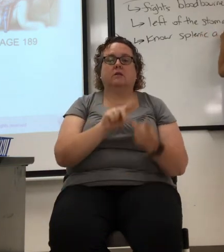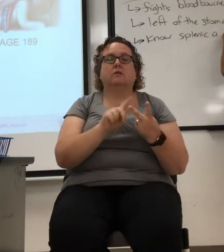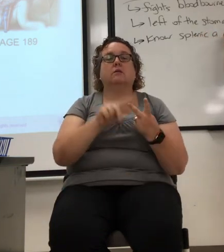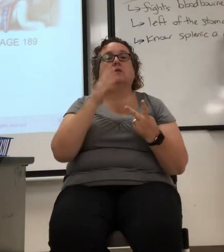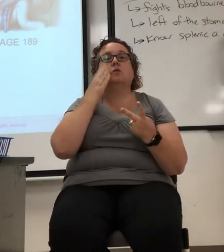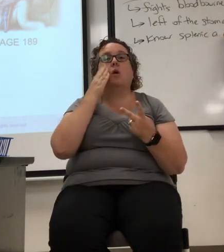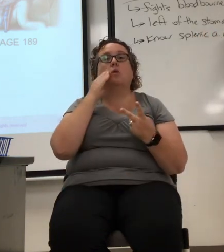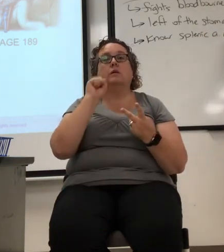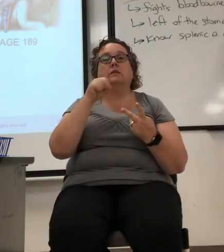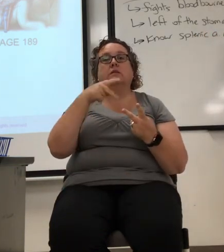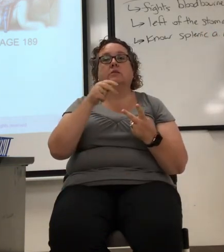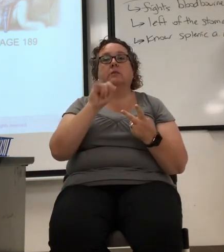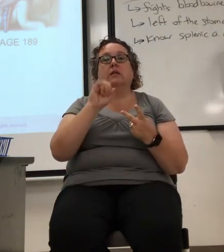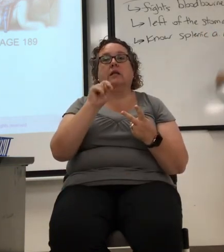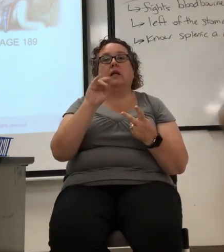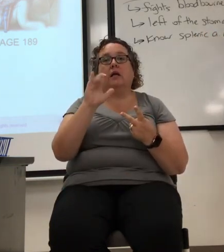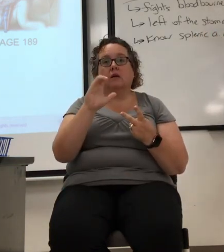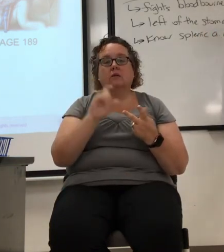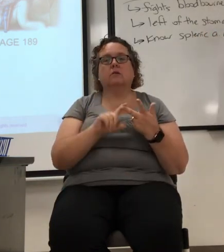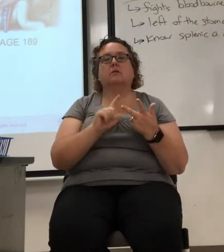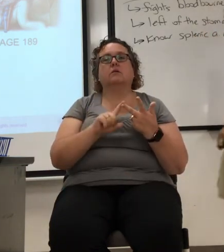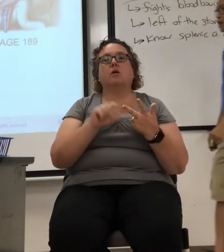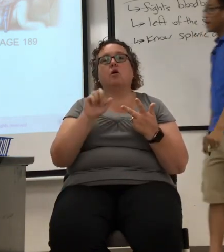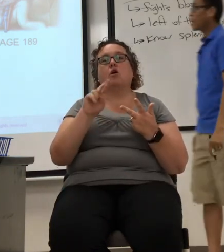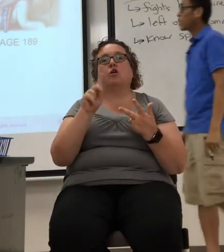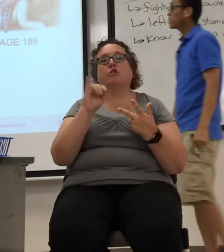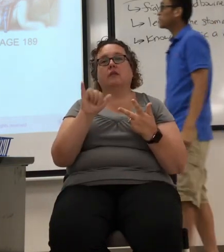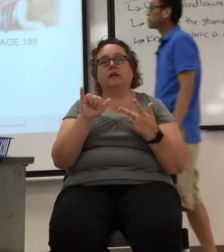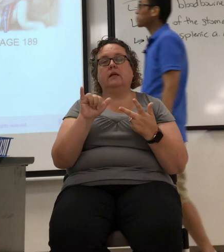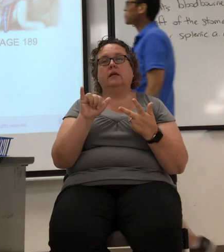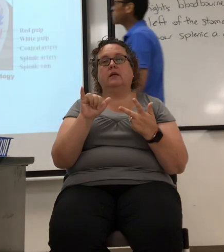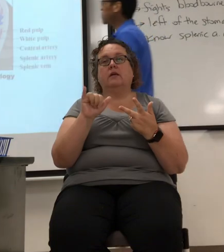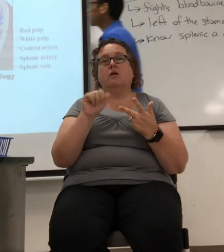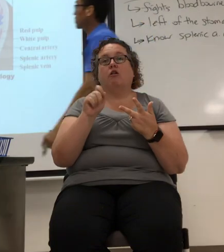artery and vein. Okay, that's important blood supply.